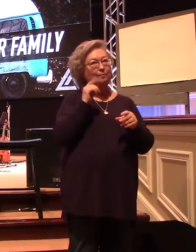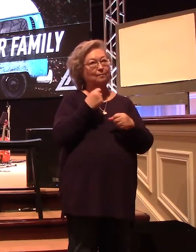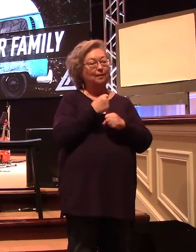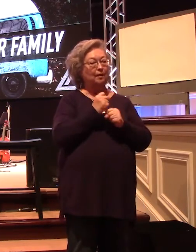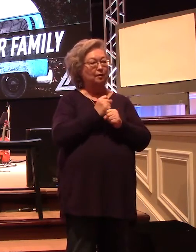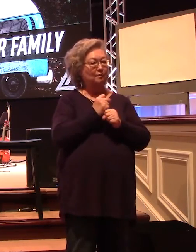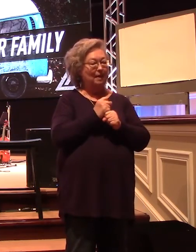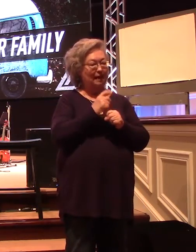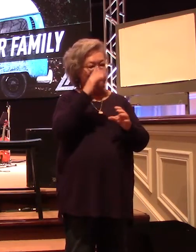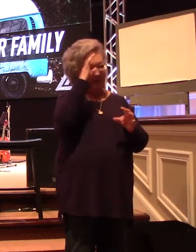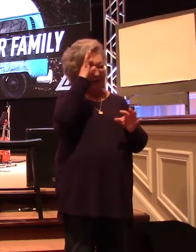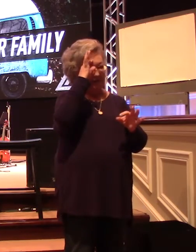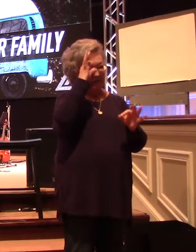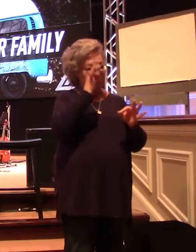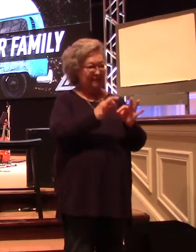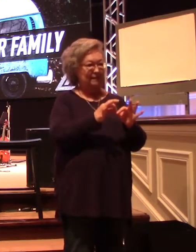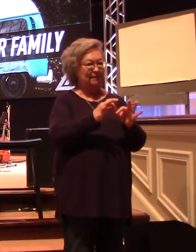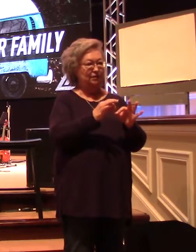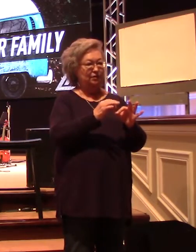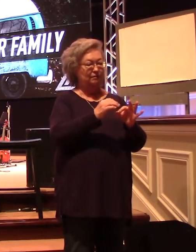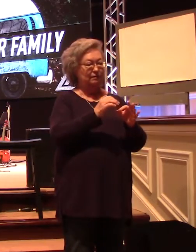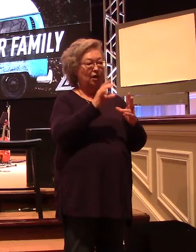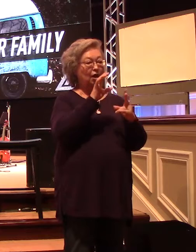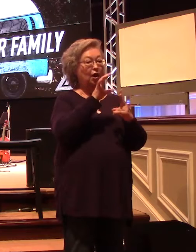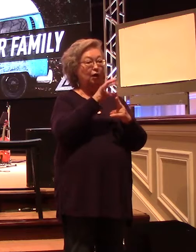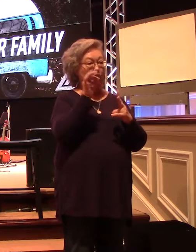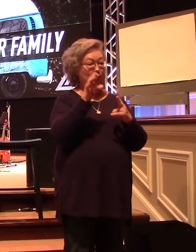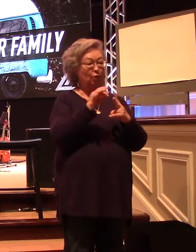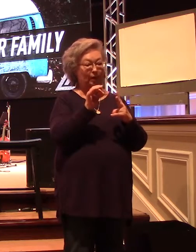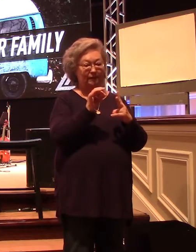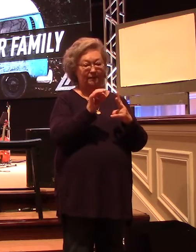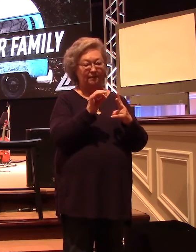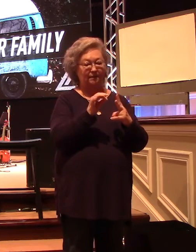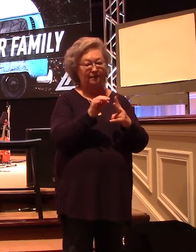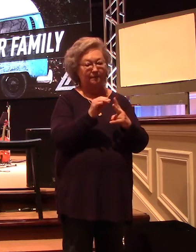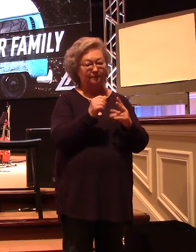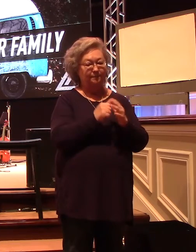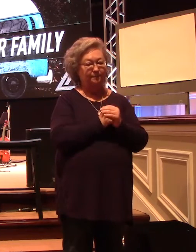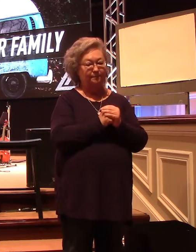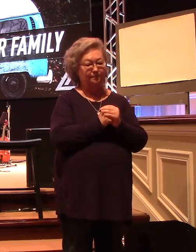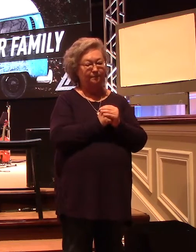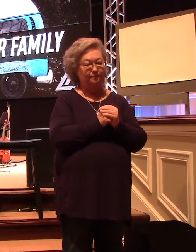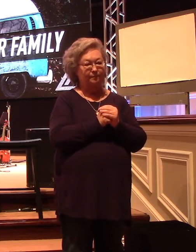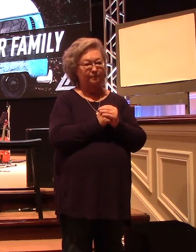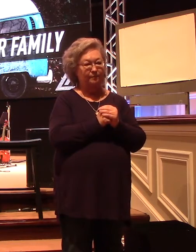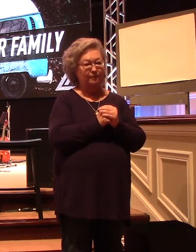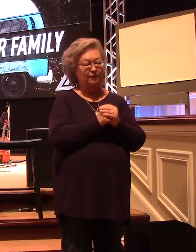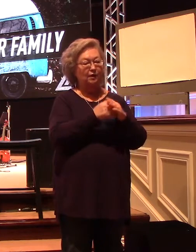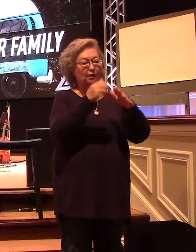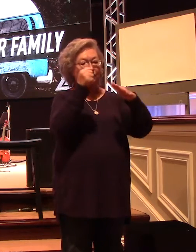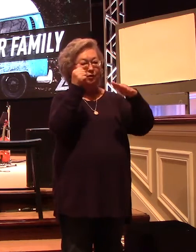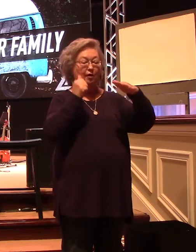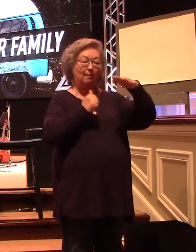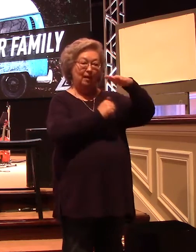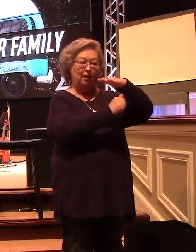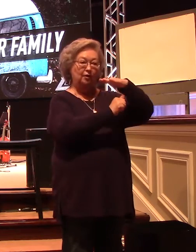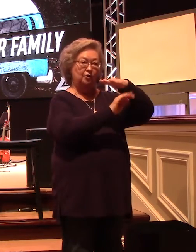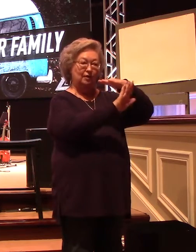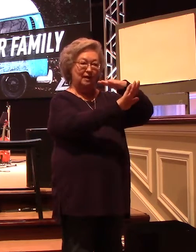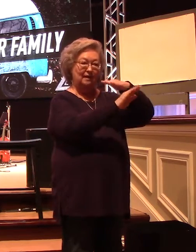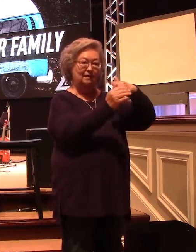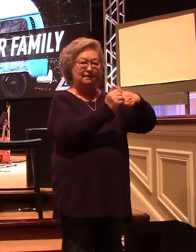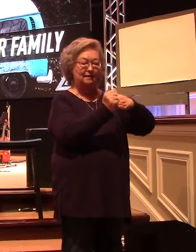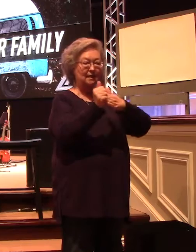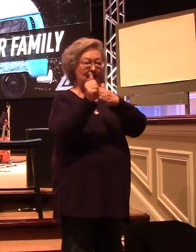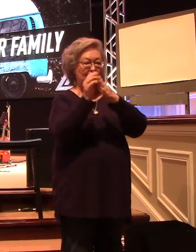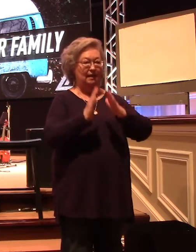want to look back at this in verse 1, chapter 3, verse 1. It says, likewise. Likewise. So